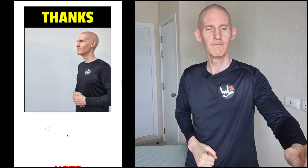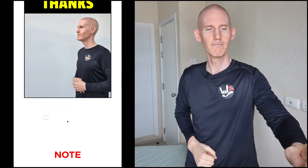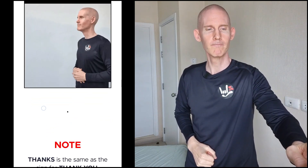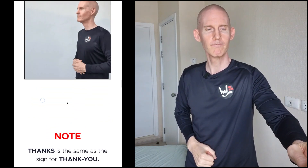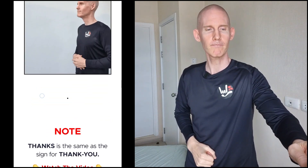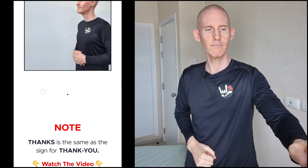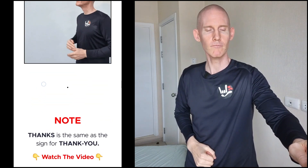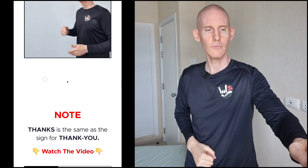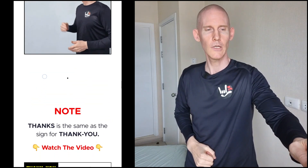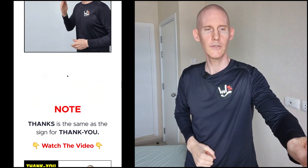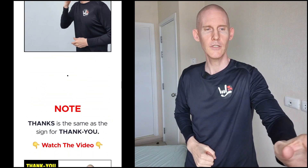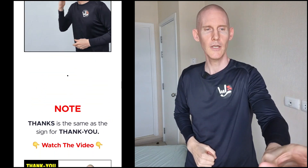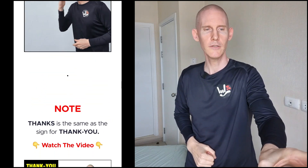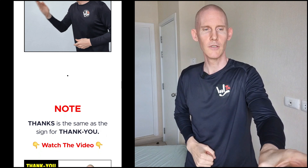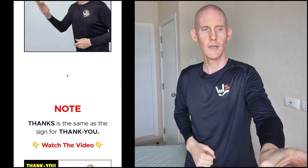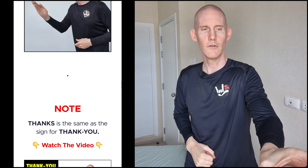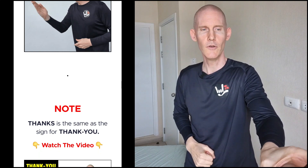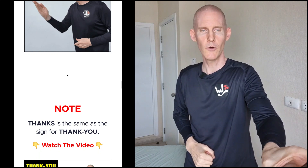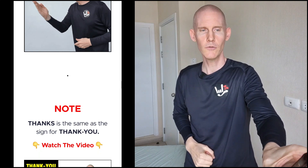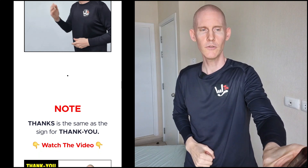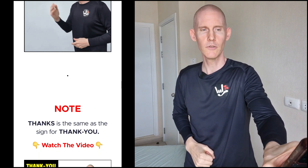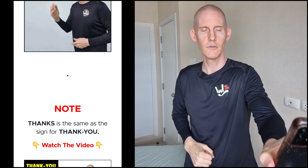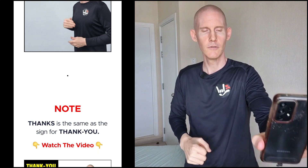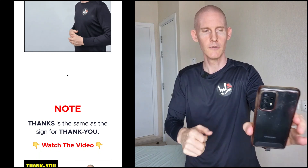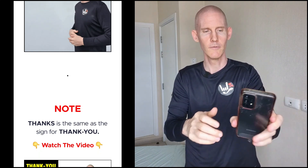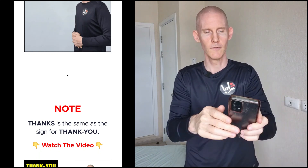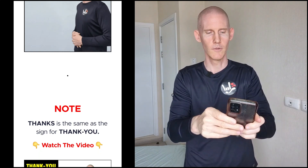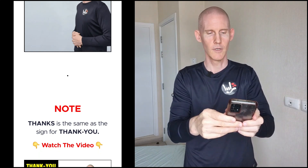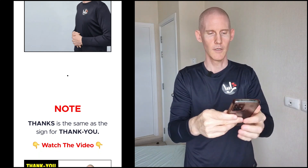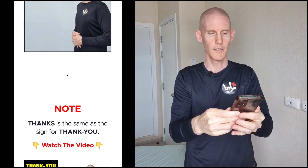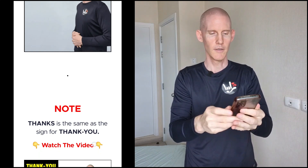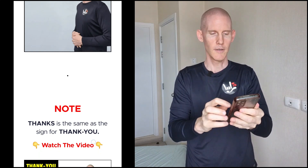scroll. It says, note,